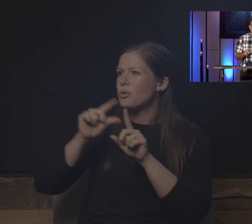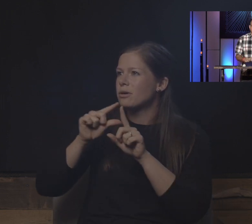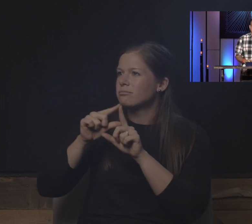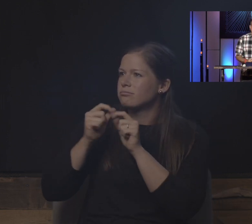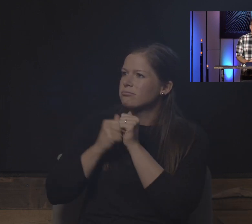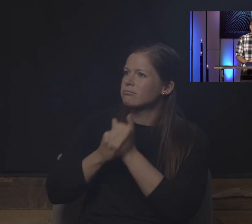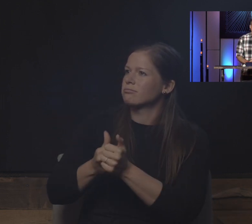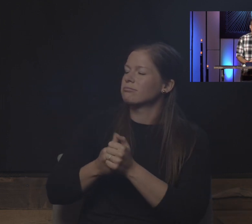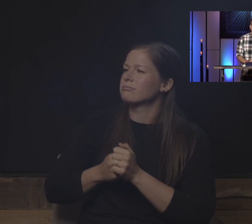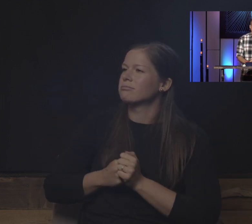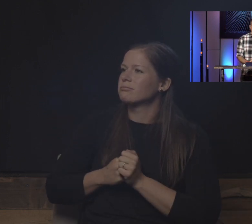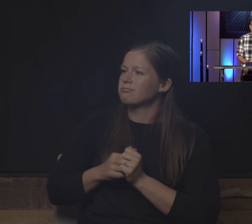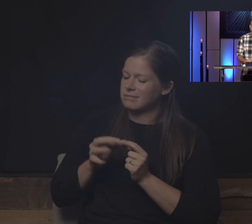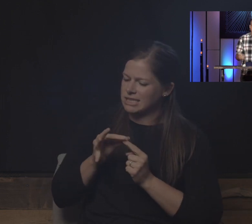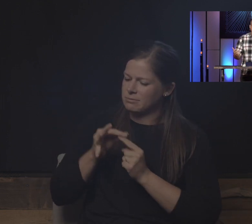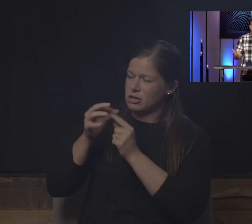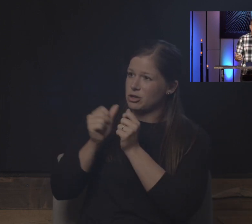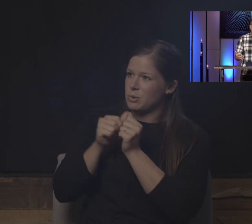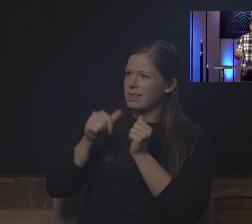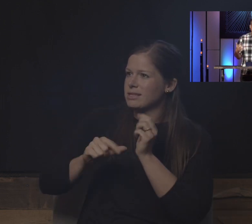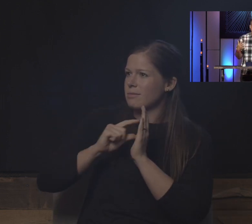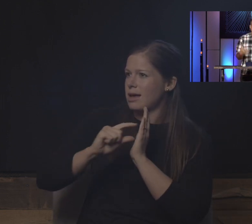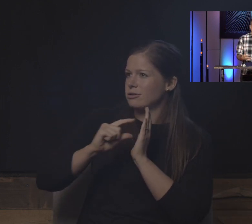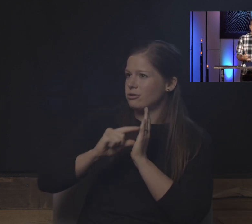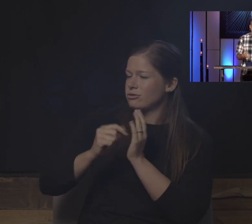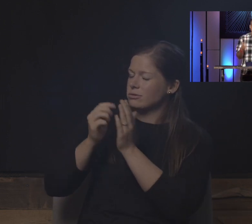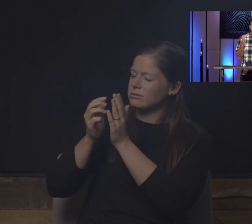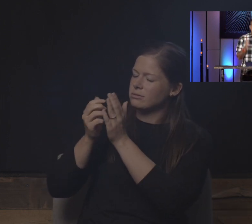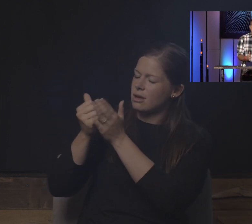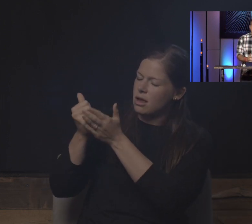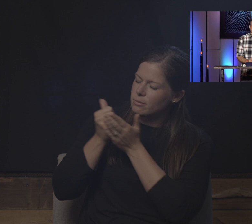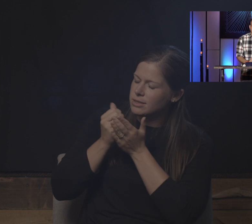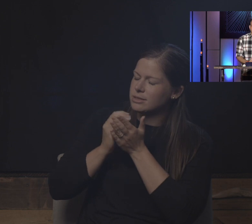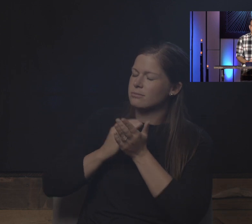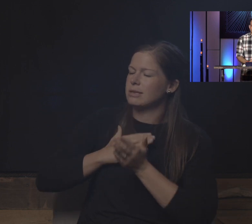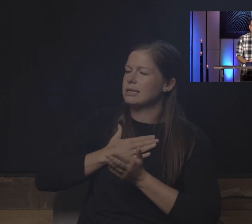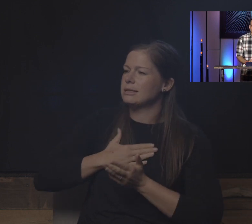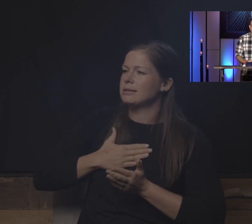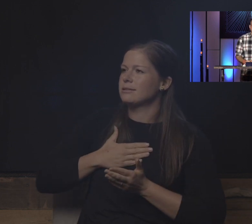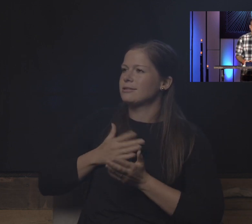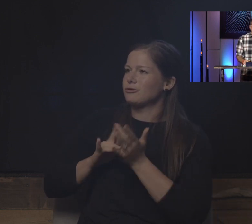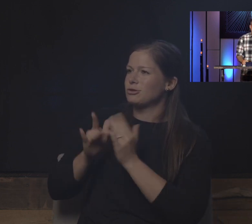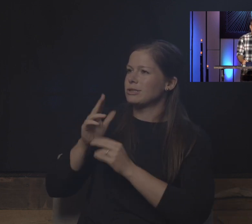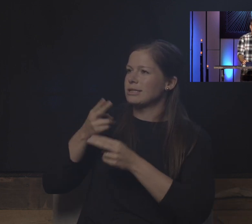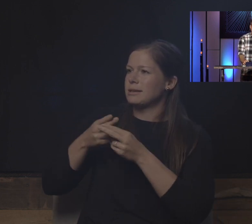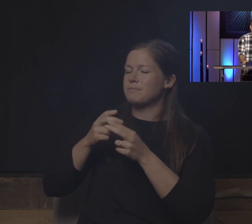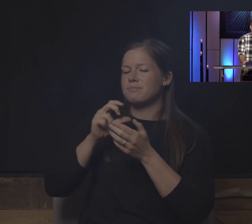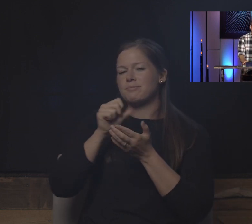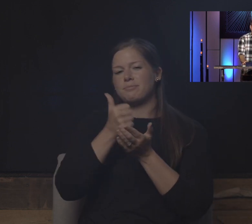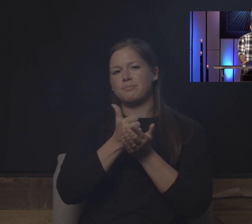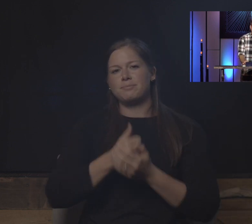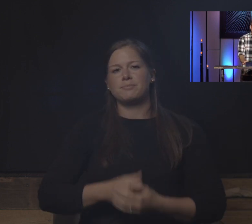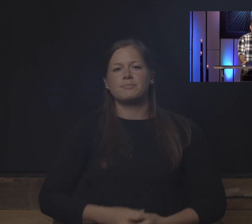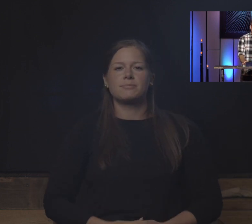passage like this. Help us, please, I pray. Bless this time in Jesus' name,